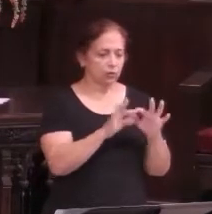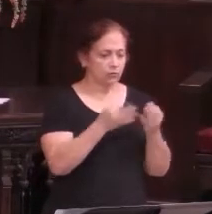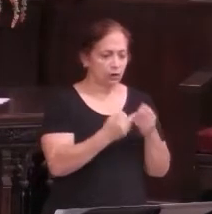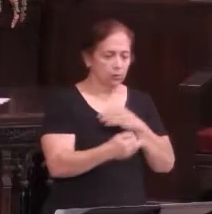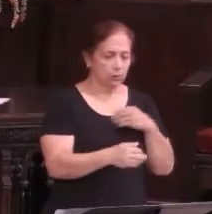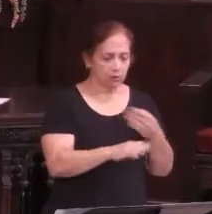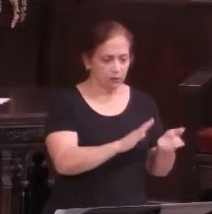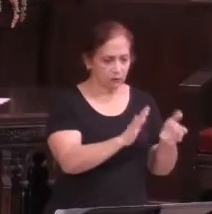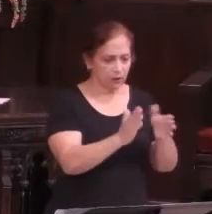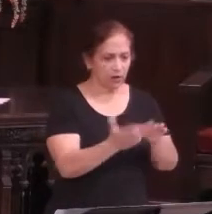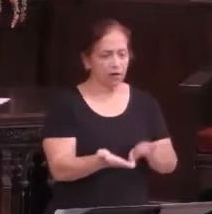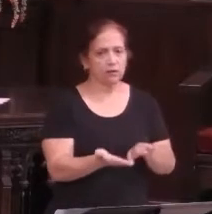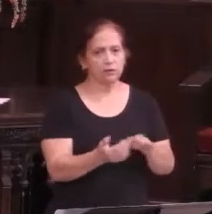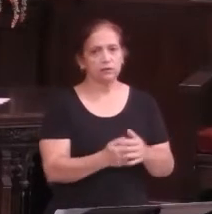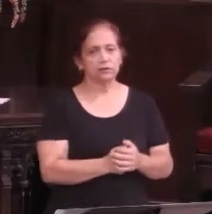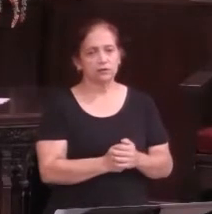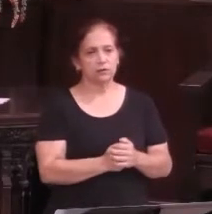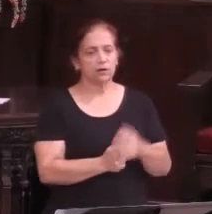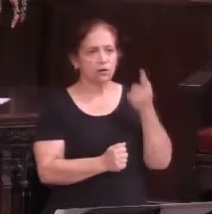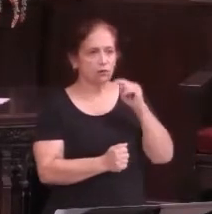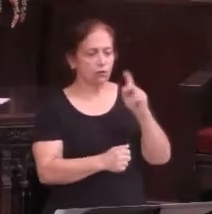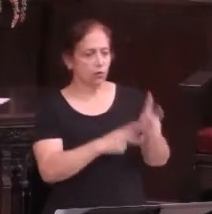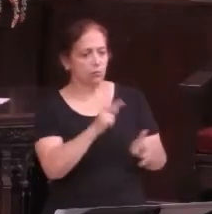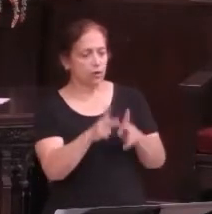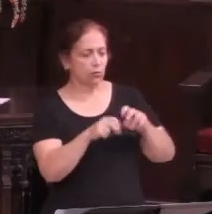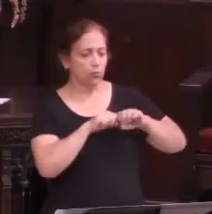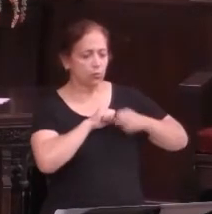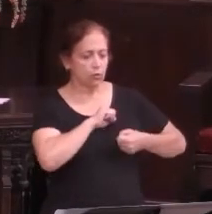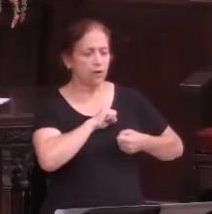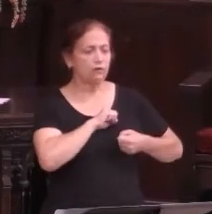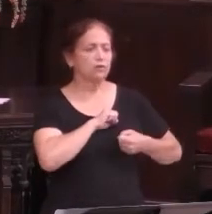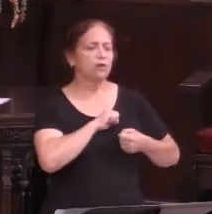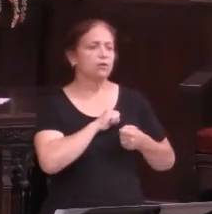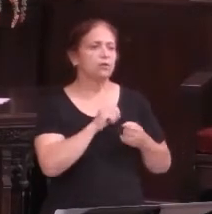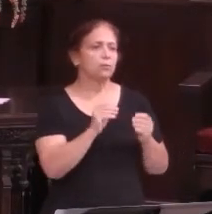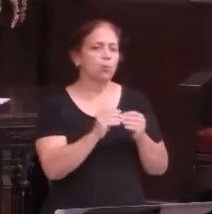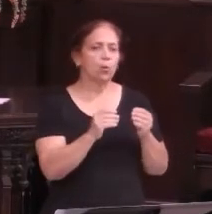ones, for those grieving the more than